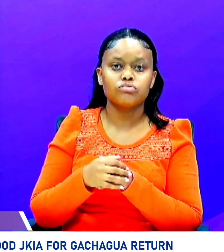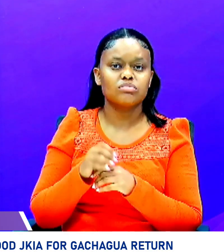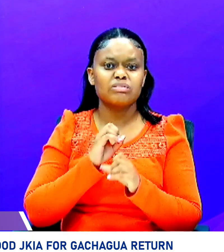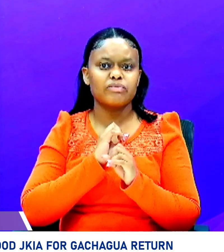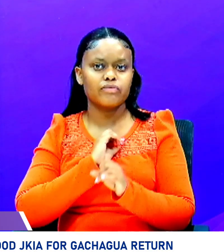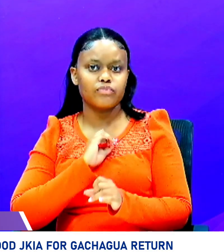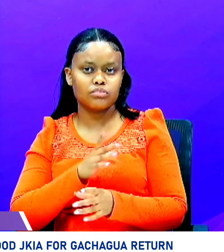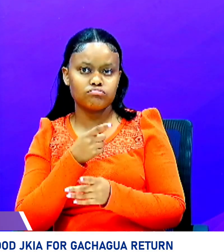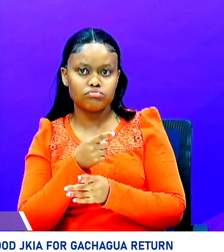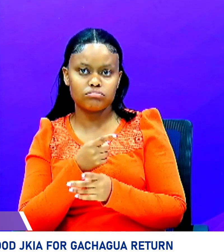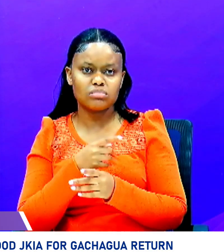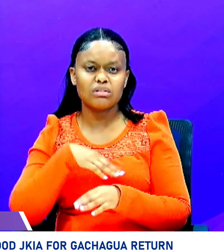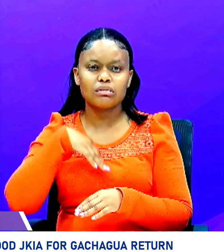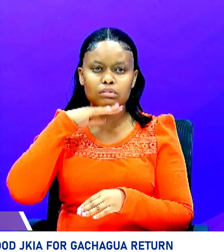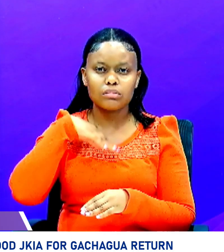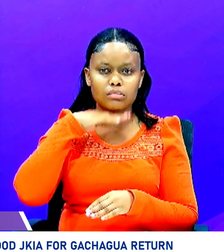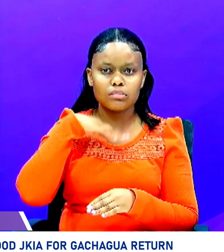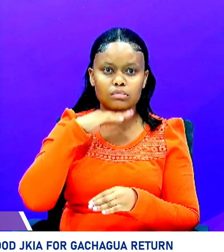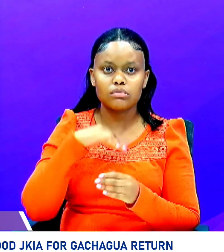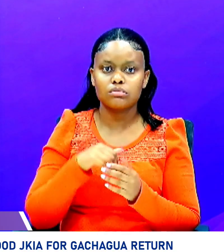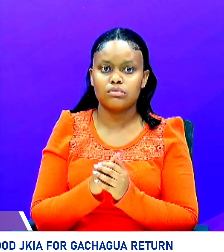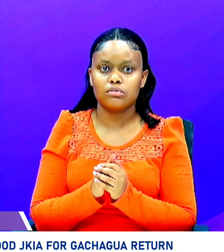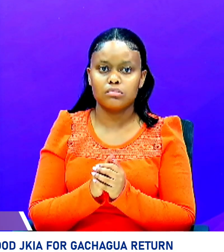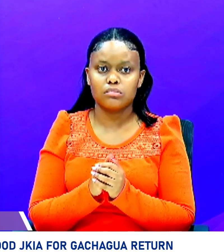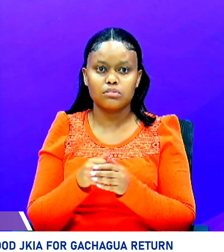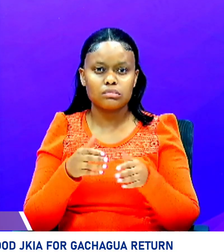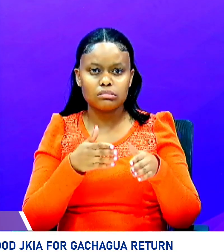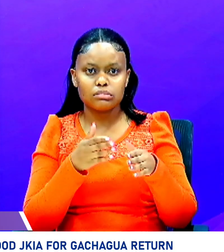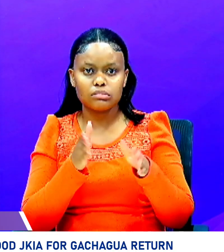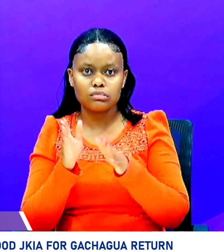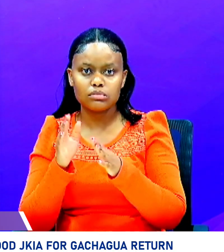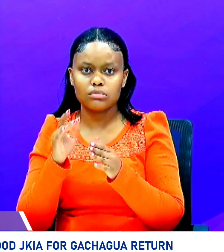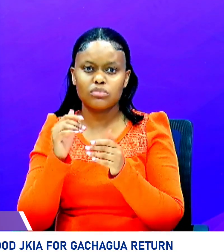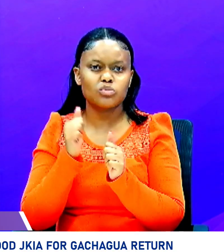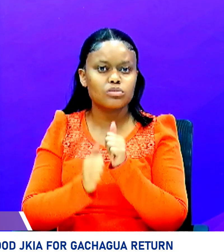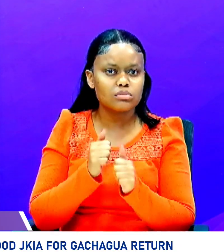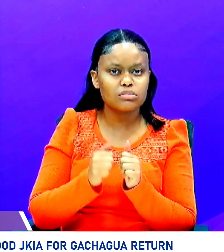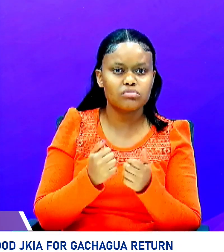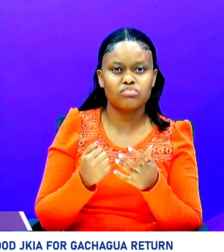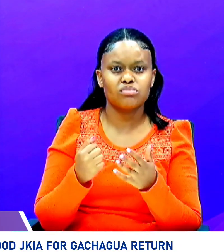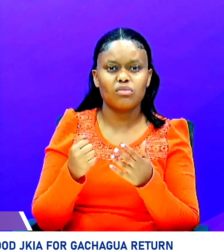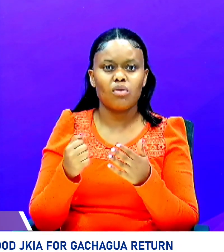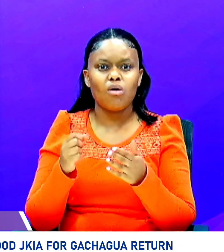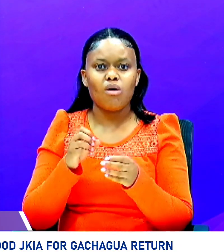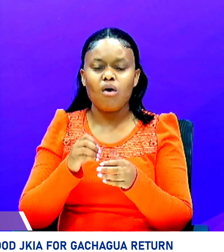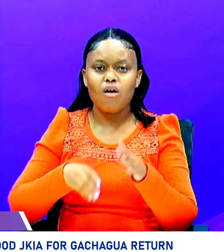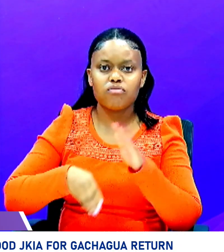at Kwabinzaro village in Kilifi County following fresh fears